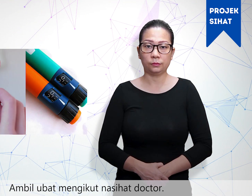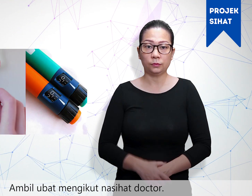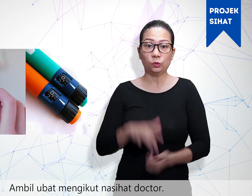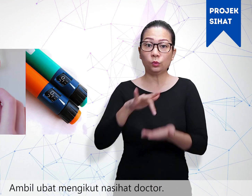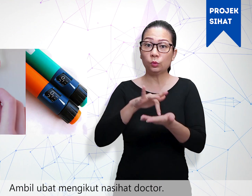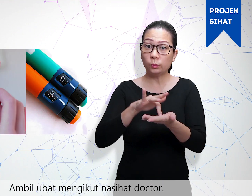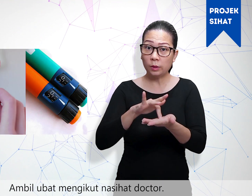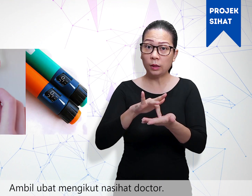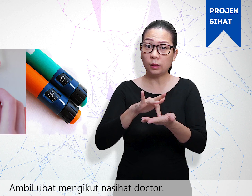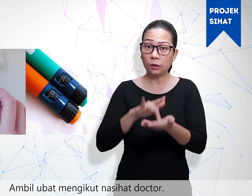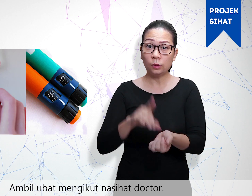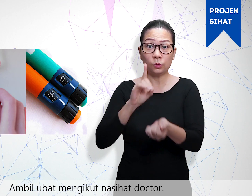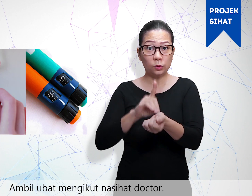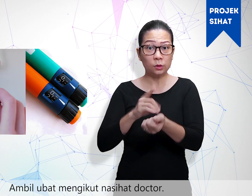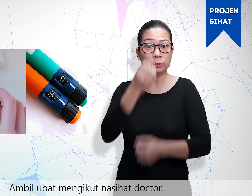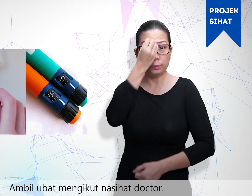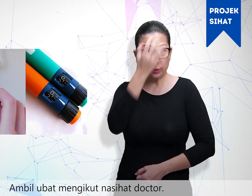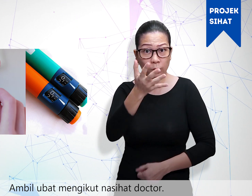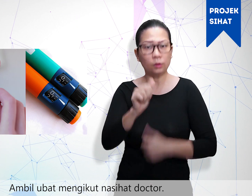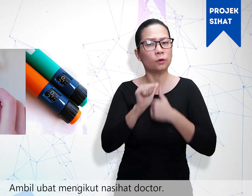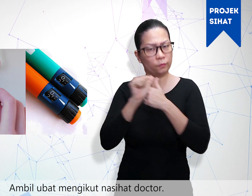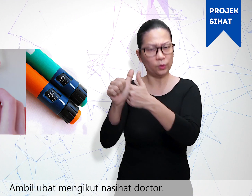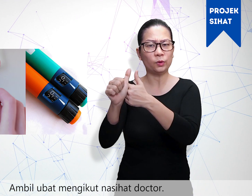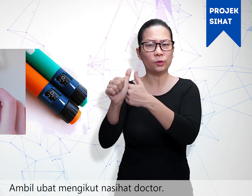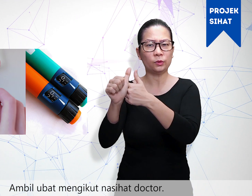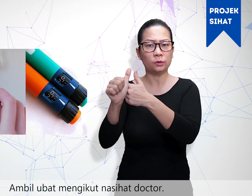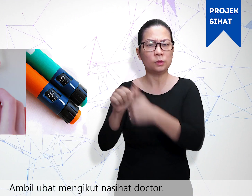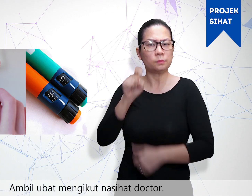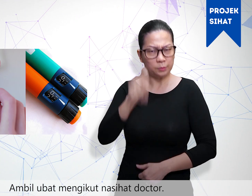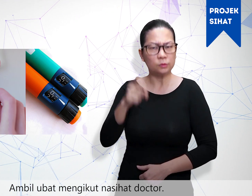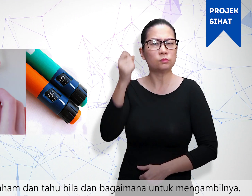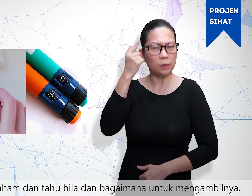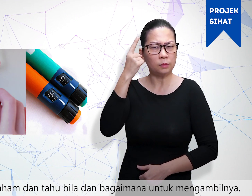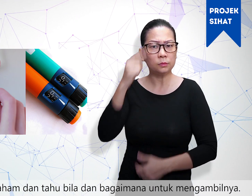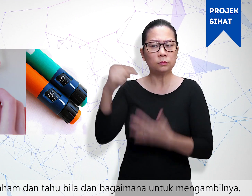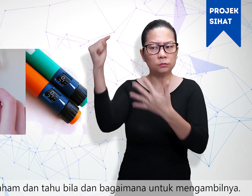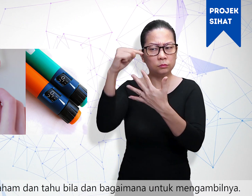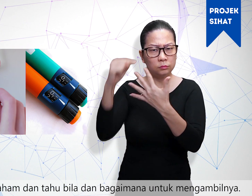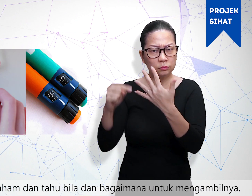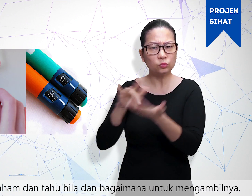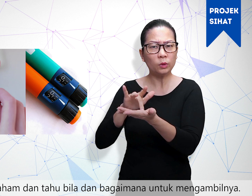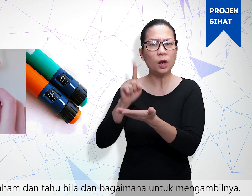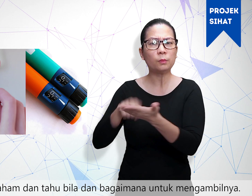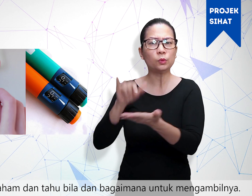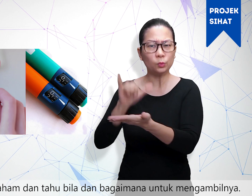Take your medication as advised by your doctor. Make sure you understand how to take each of